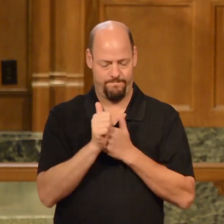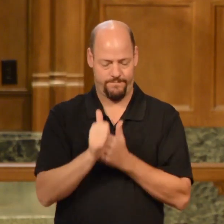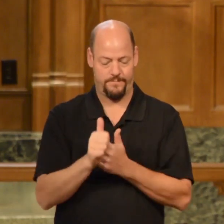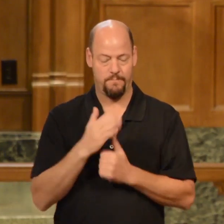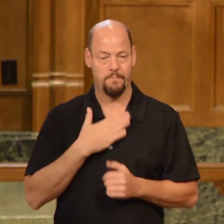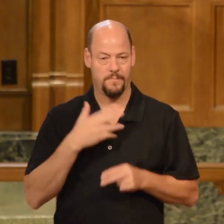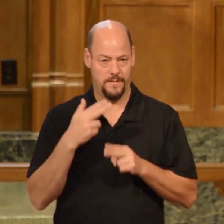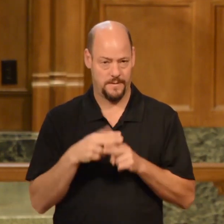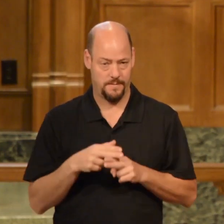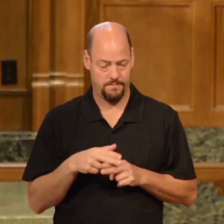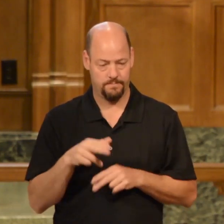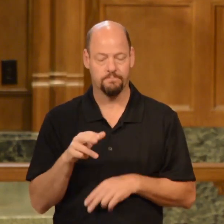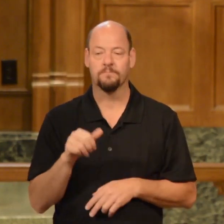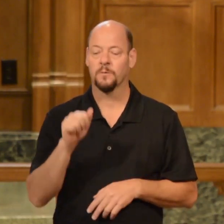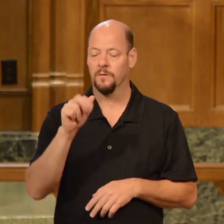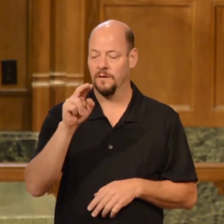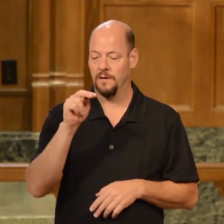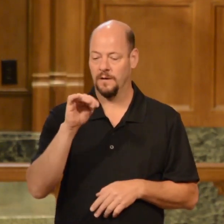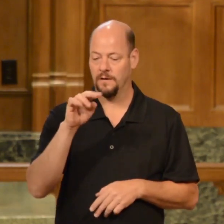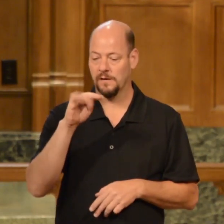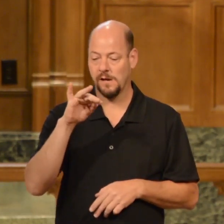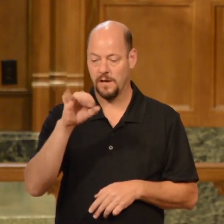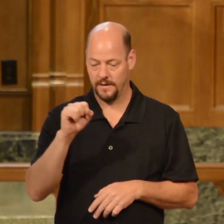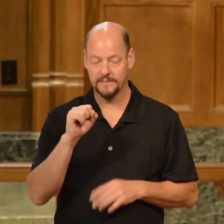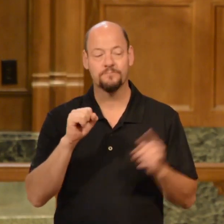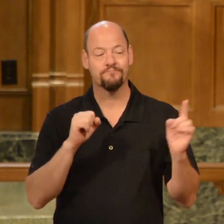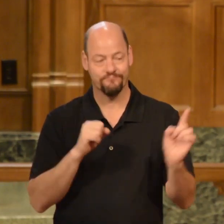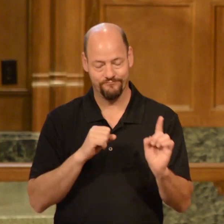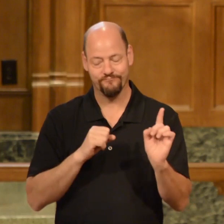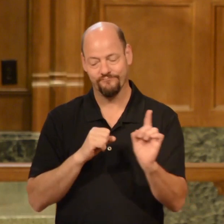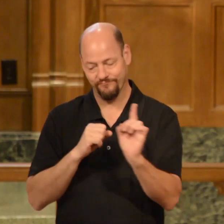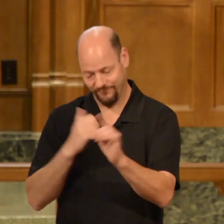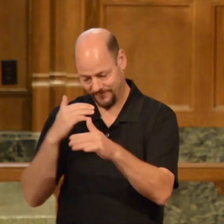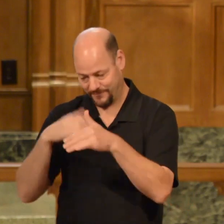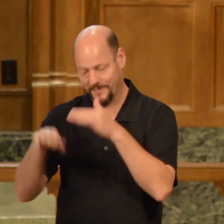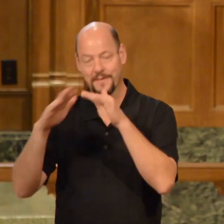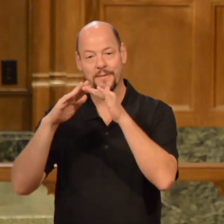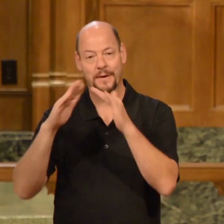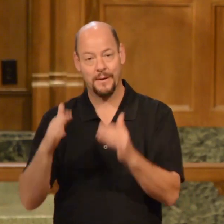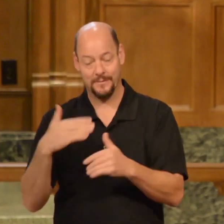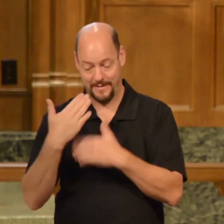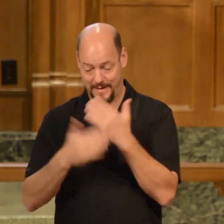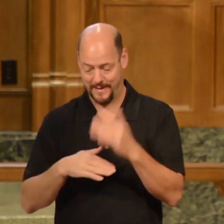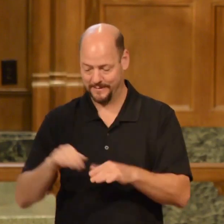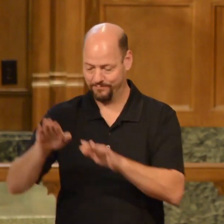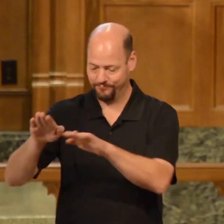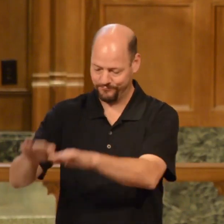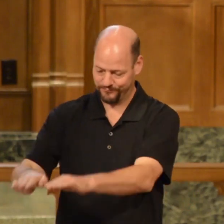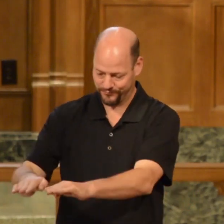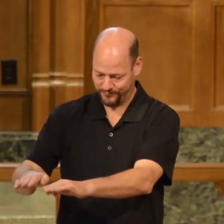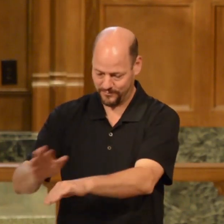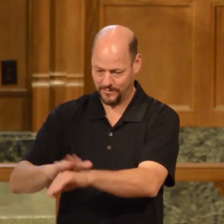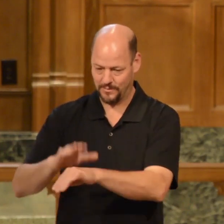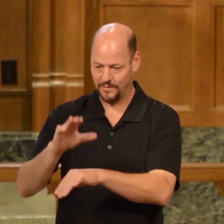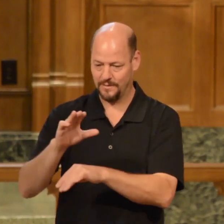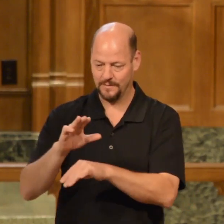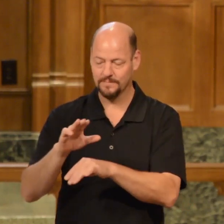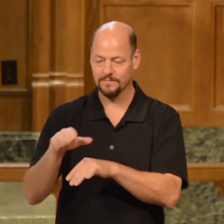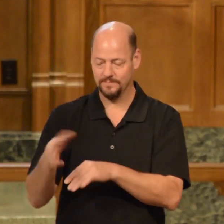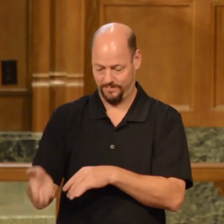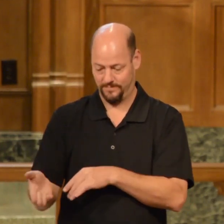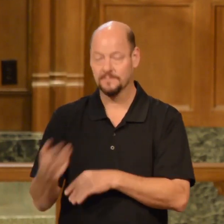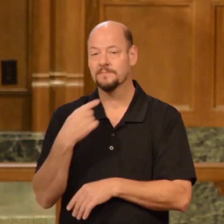and Ananias went his way and entered the house and laying his hands on him he said brother Saul